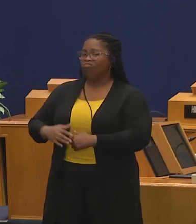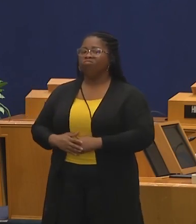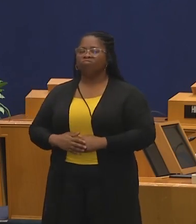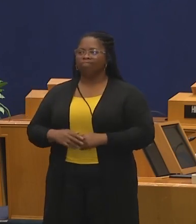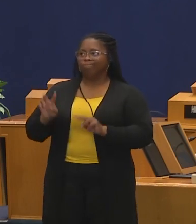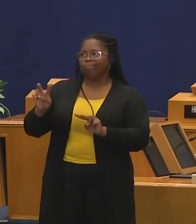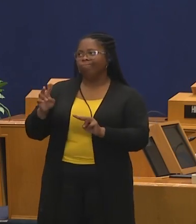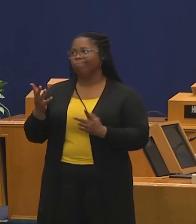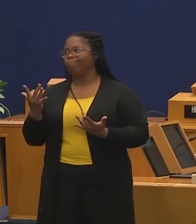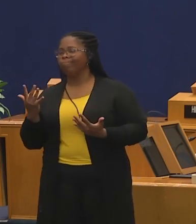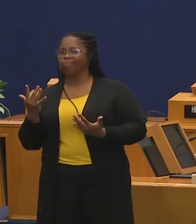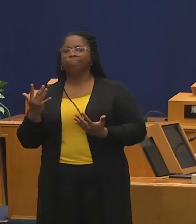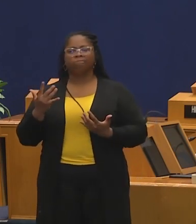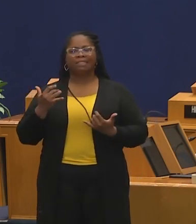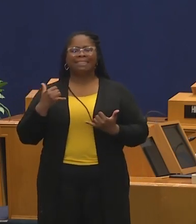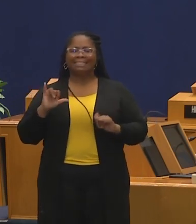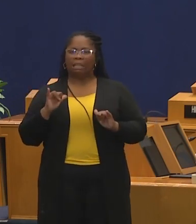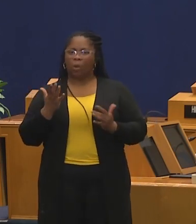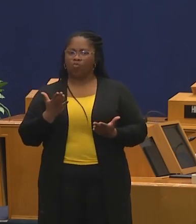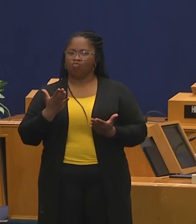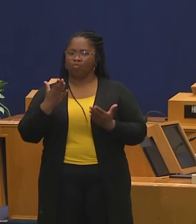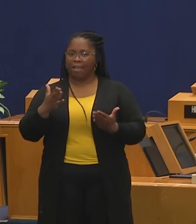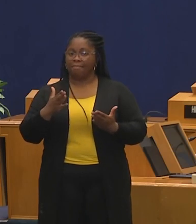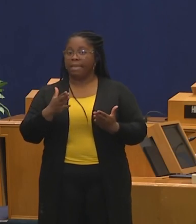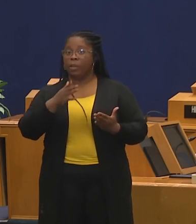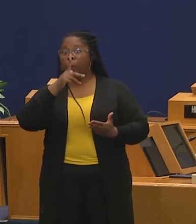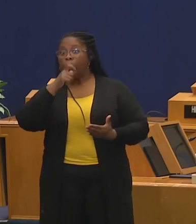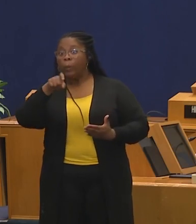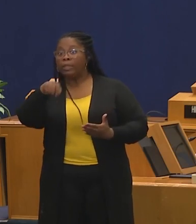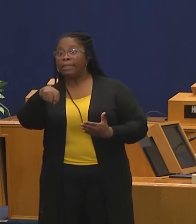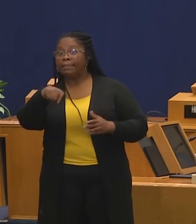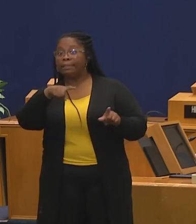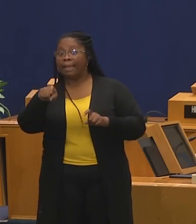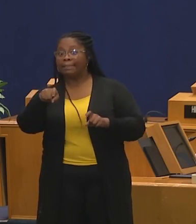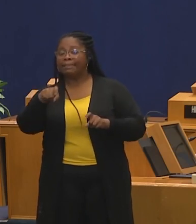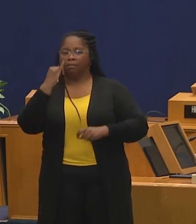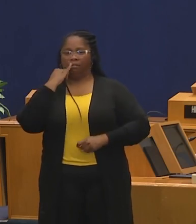we still continue to recommend testing only for those people